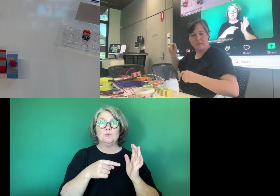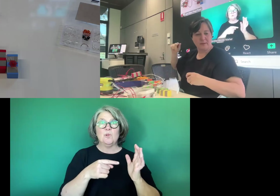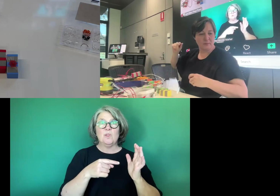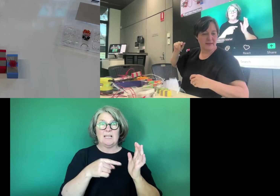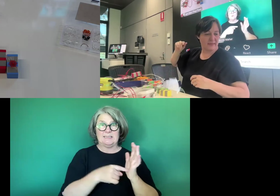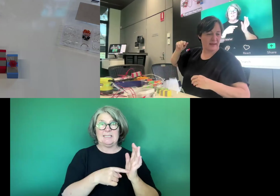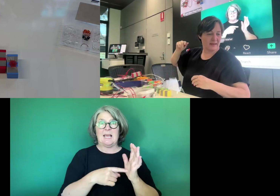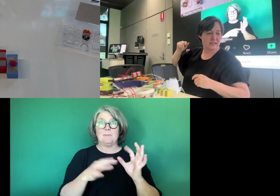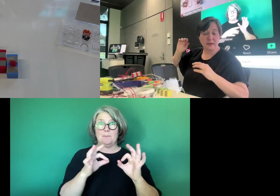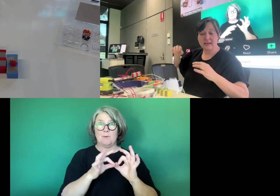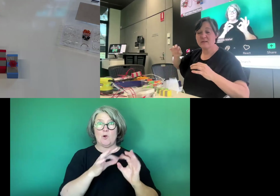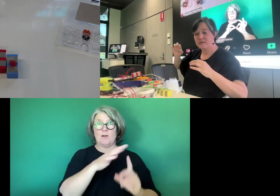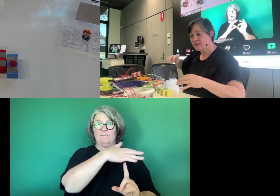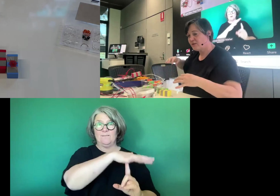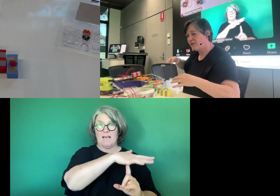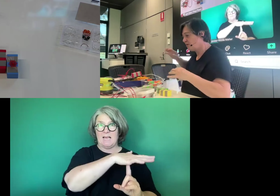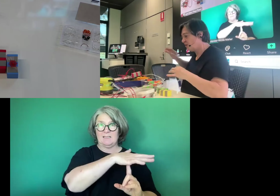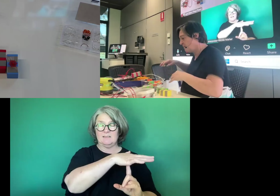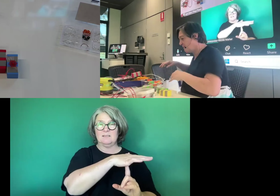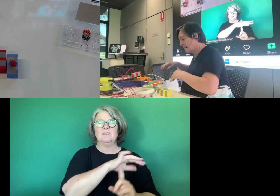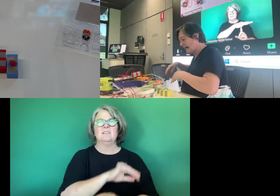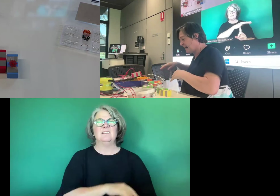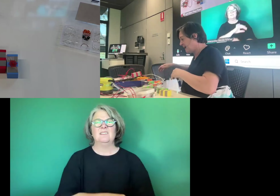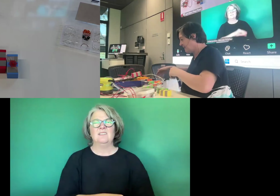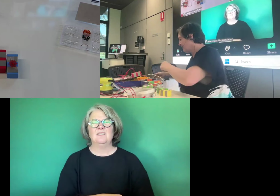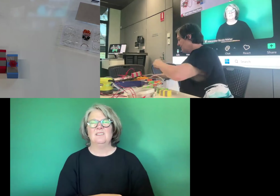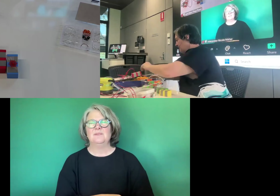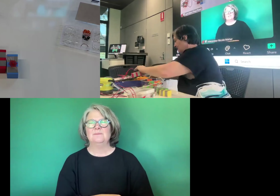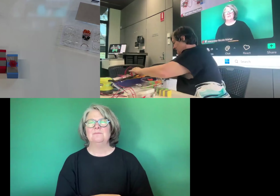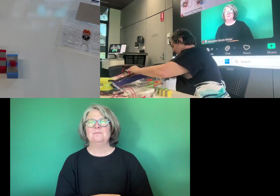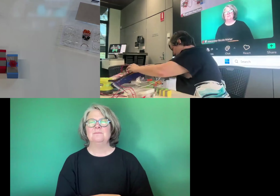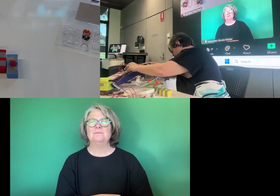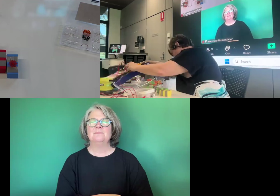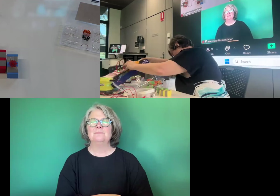This is probably one that depends on your student. You may need